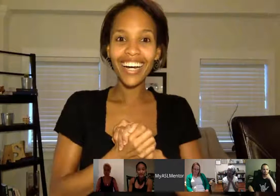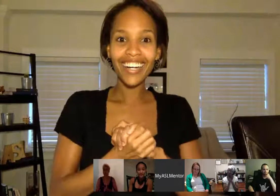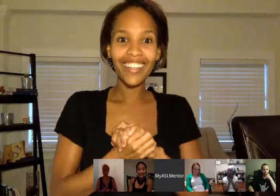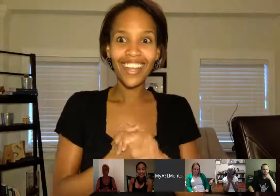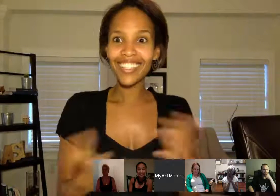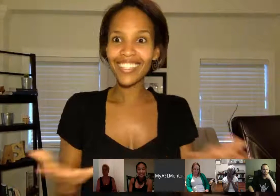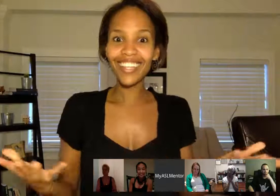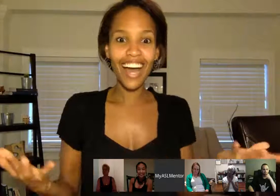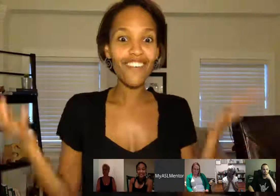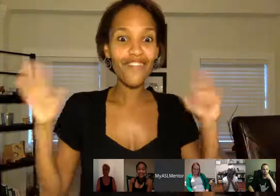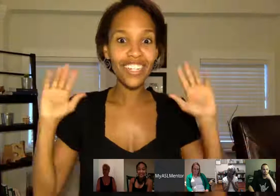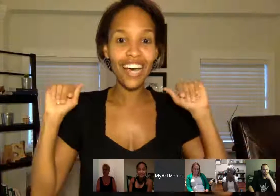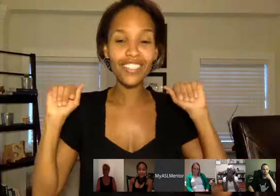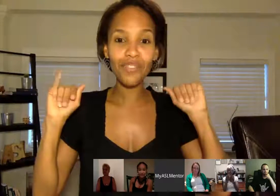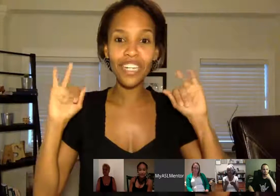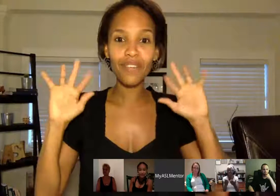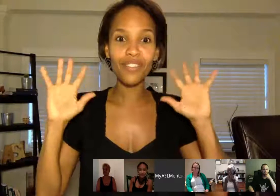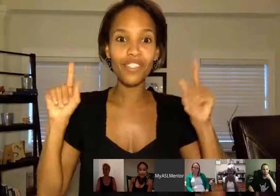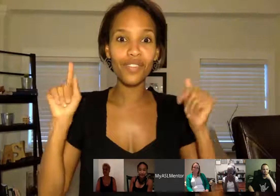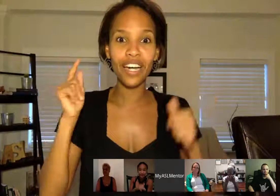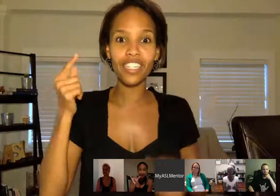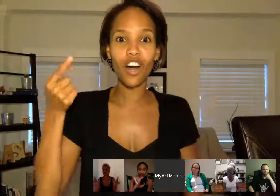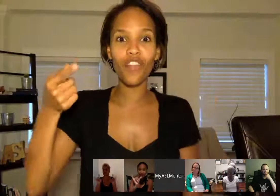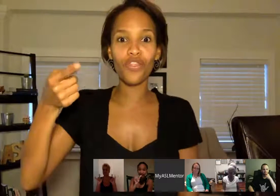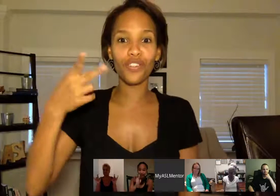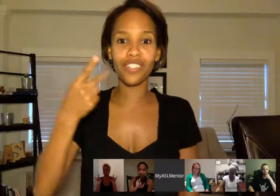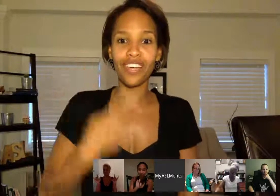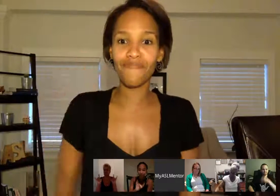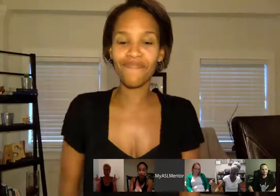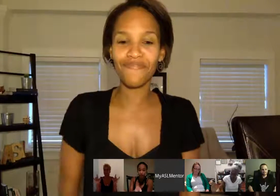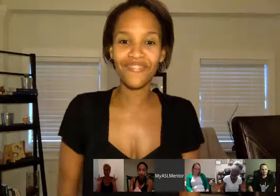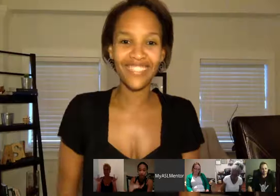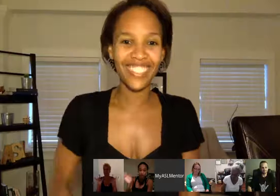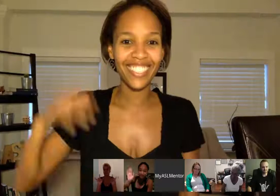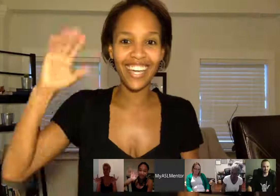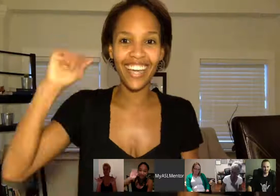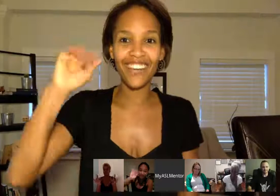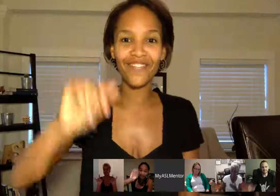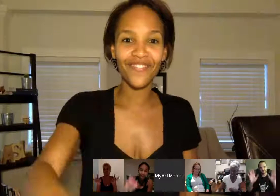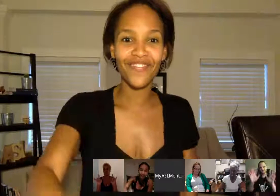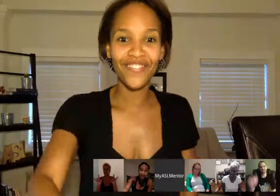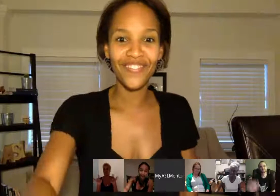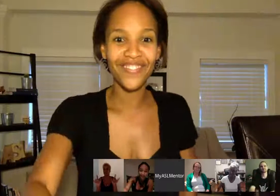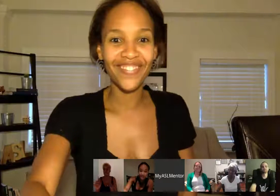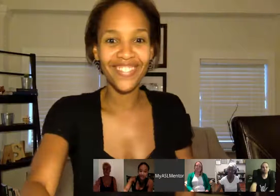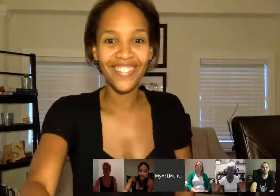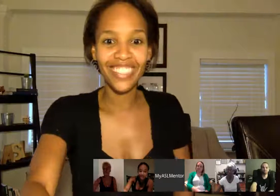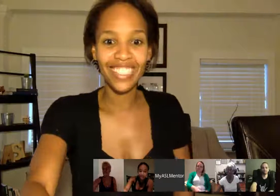That's it. Have a fantastic week. I will see you guys on Thursday. Take care.